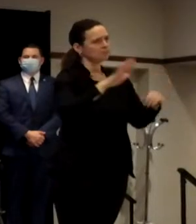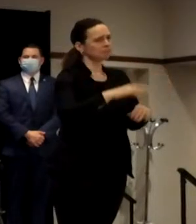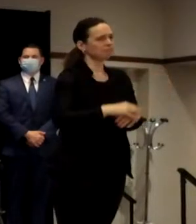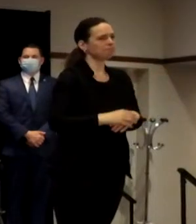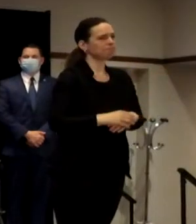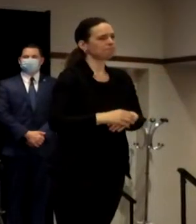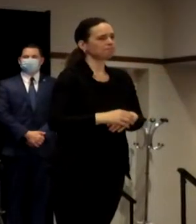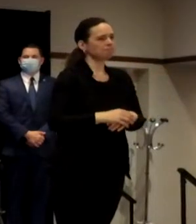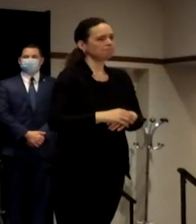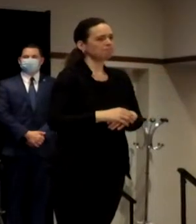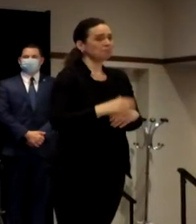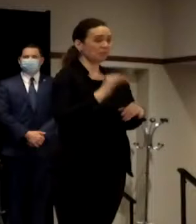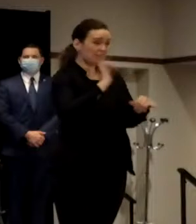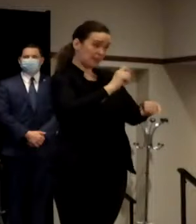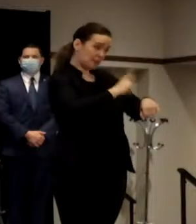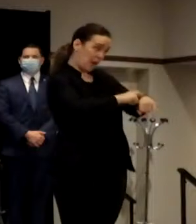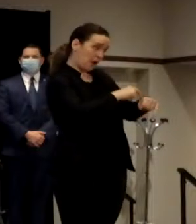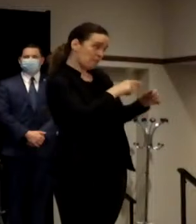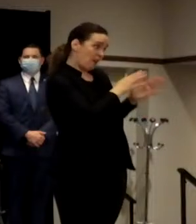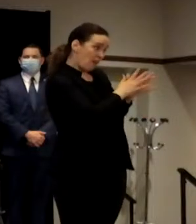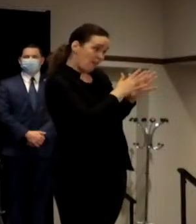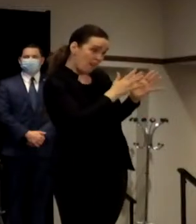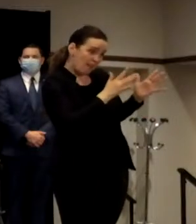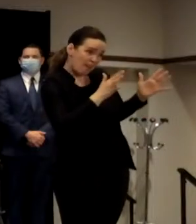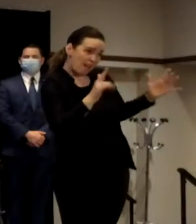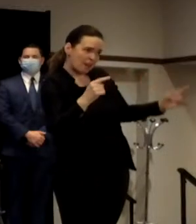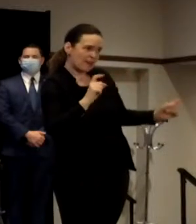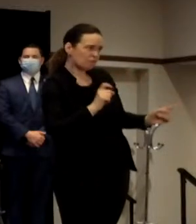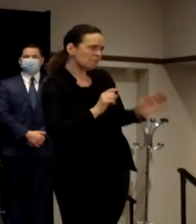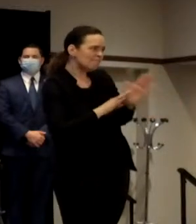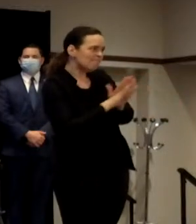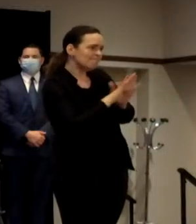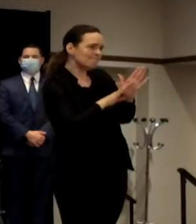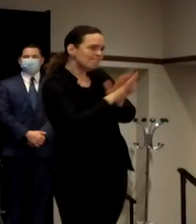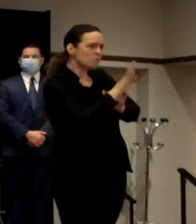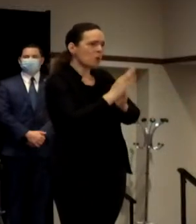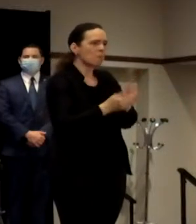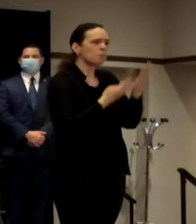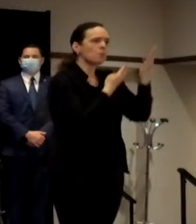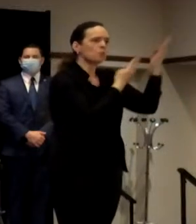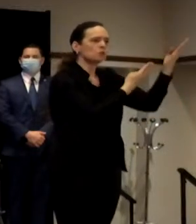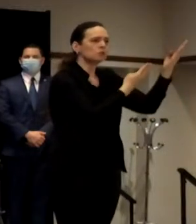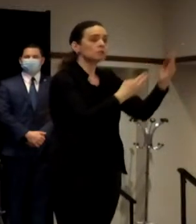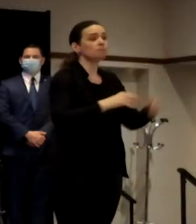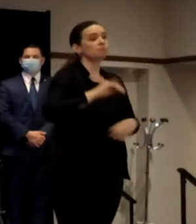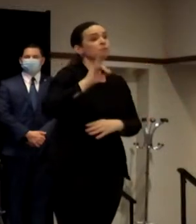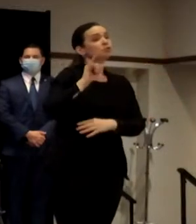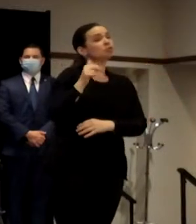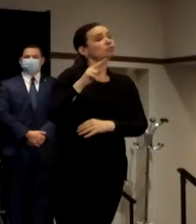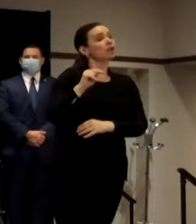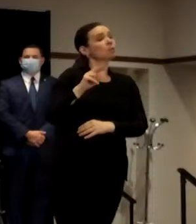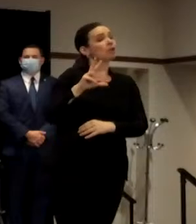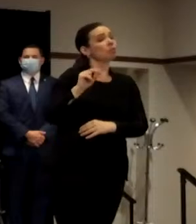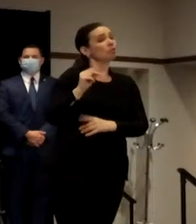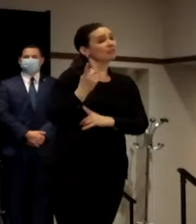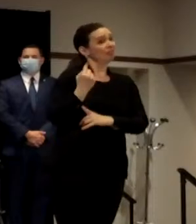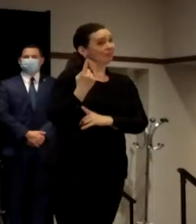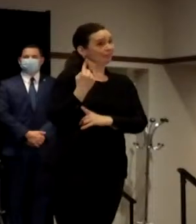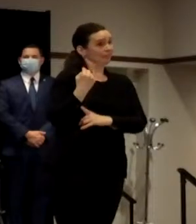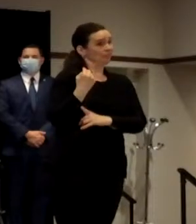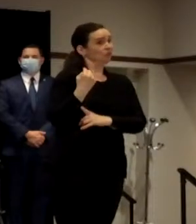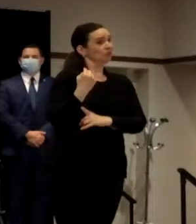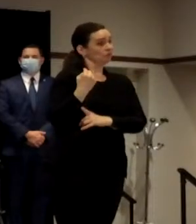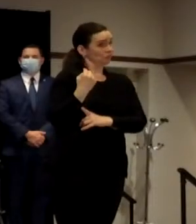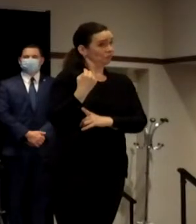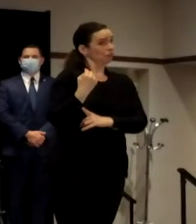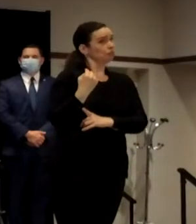proposal, that helps all of you to understand that. Go back a year, January 30th, WHO declares